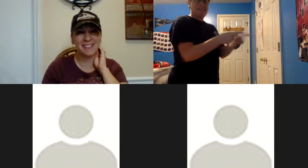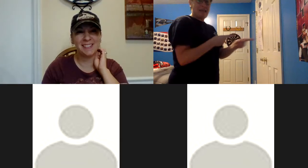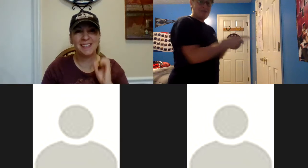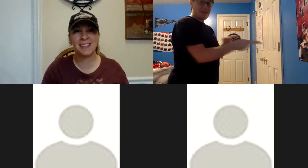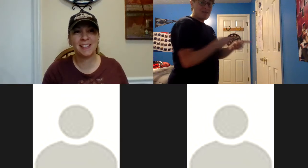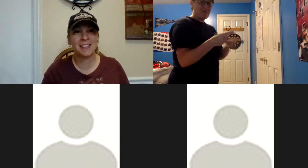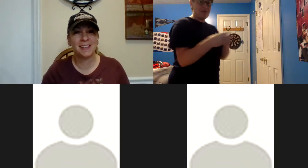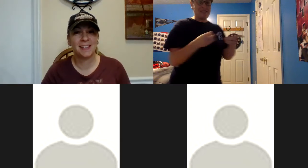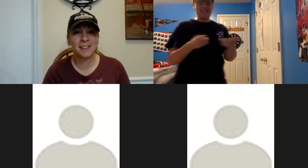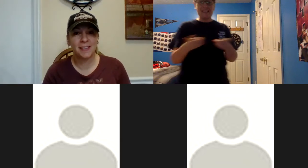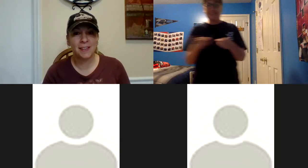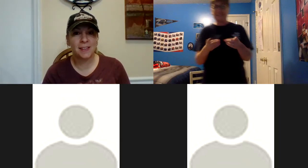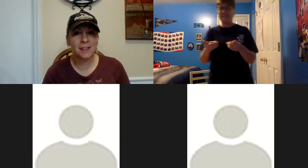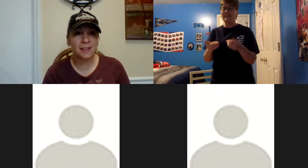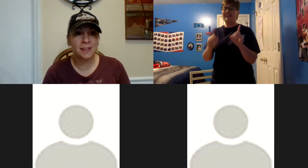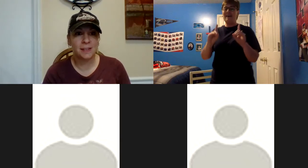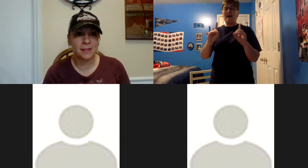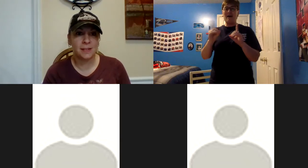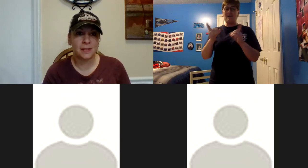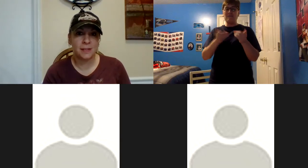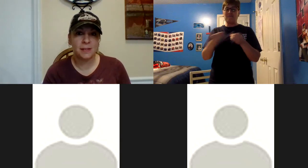like, it's the same thing, but with D's. And